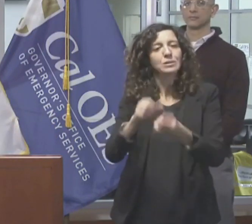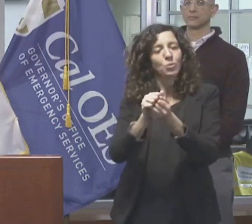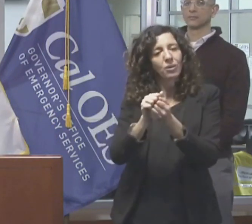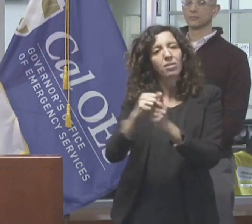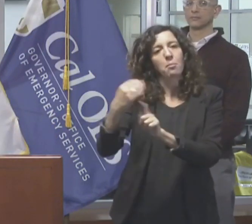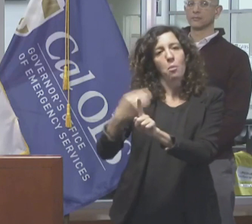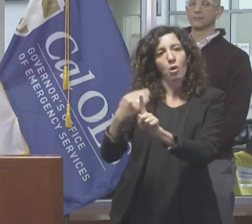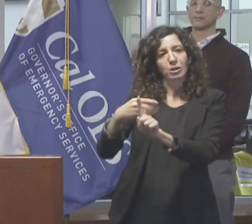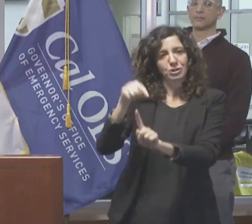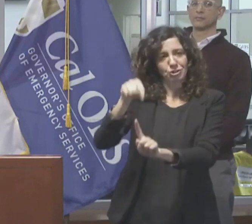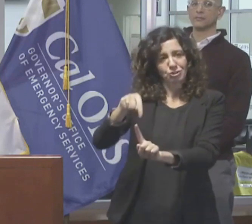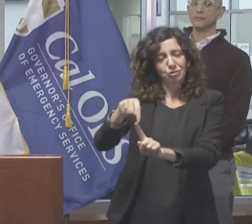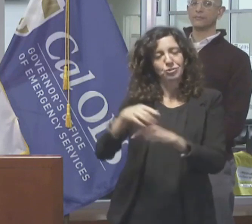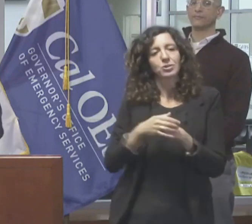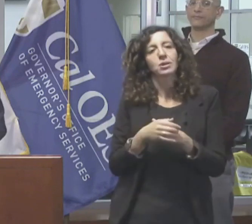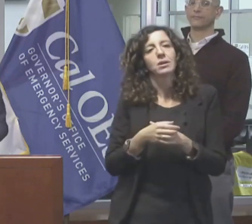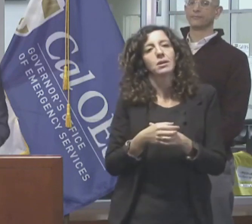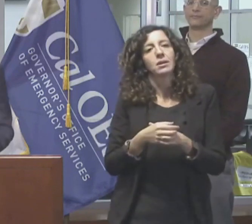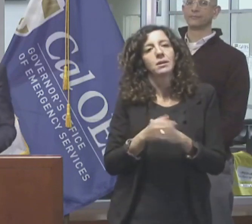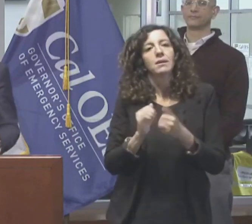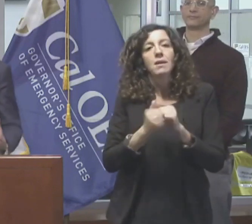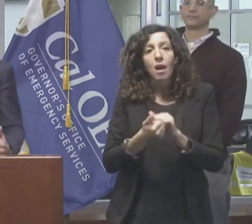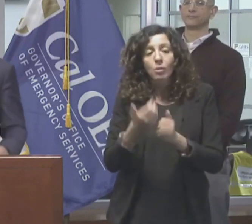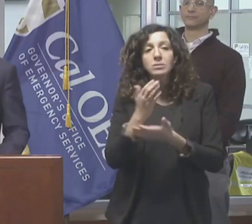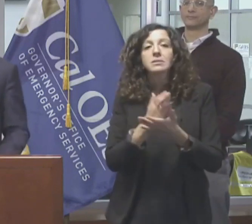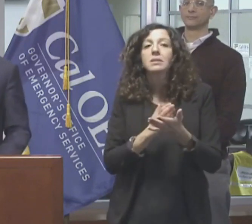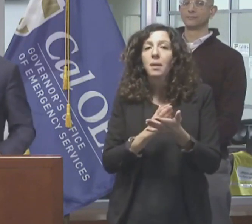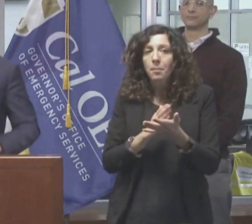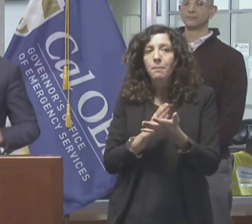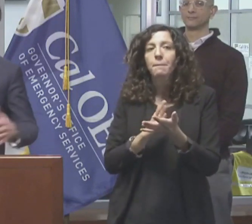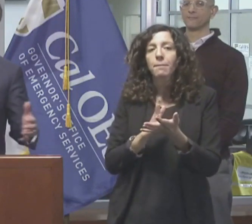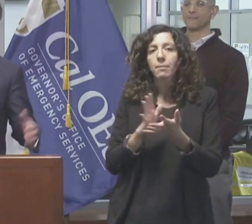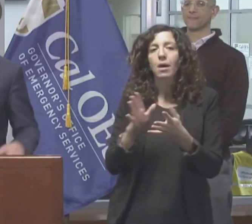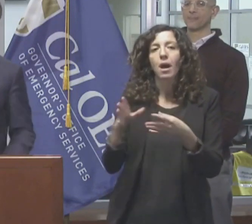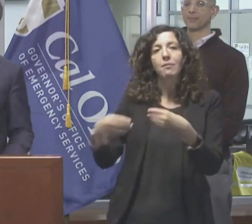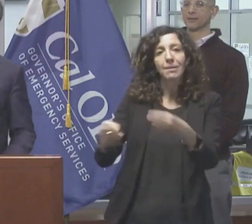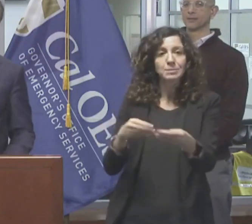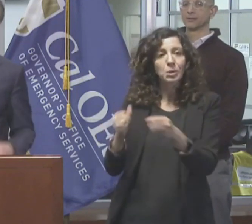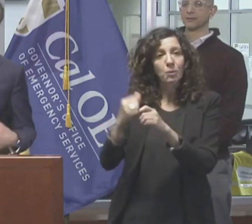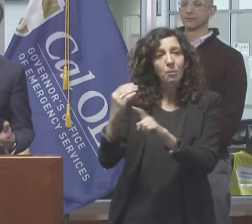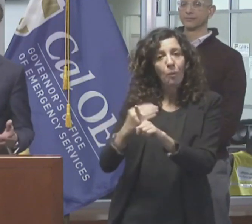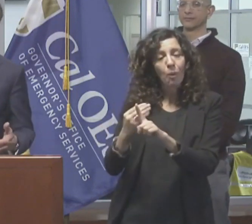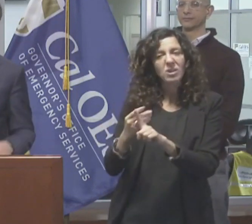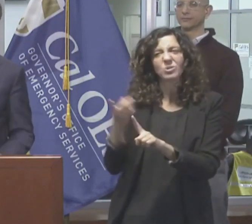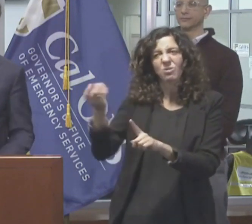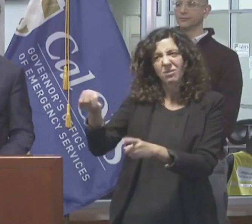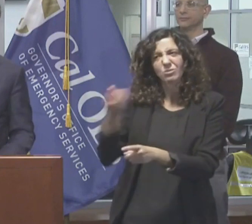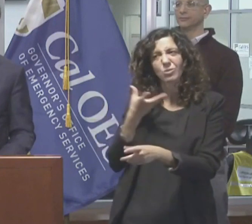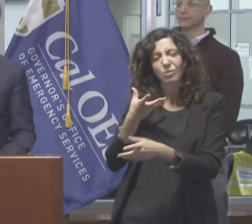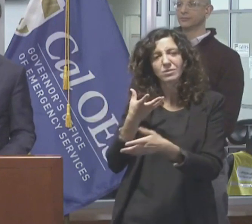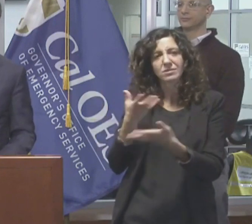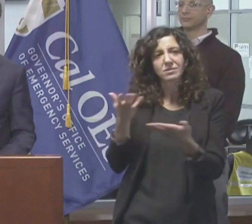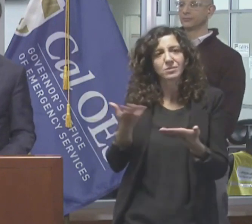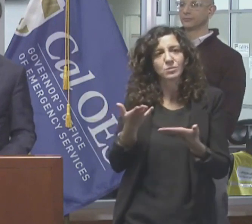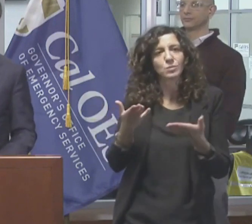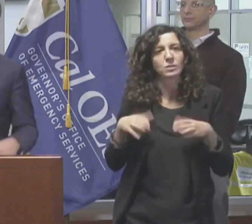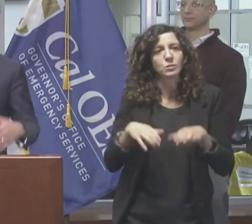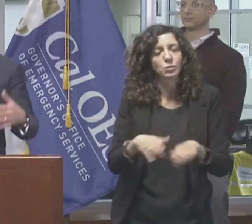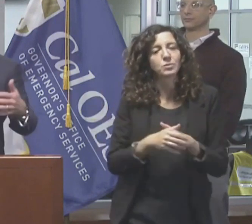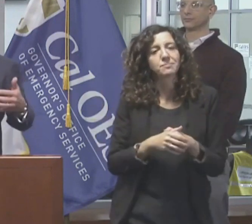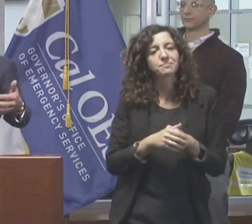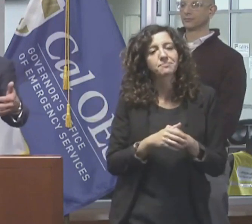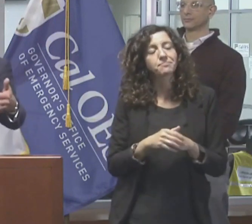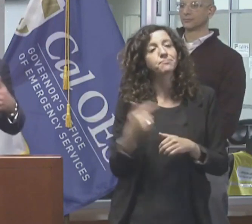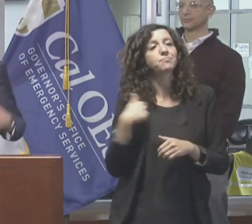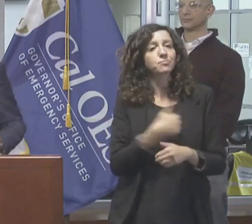mortgages and how there was some relief on mortgages. So there are a lot of things. And so here's what we're doing specifically.